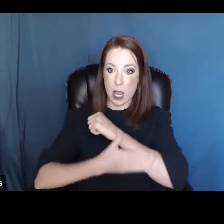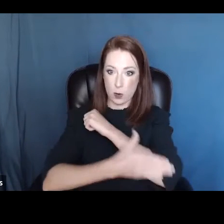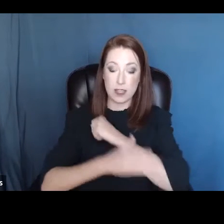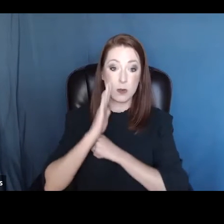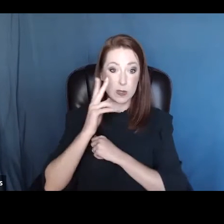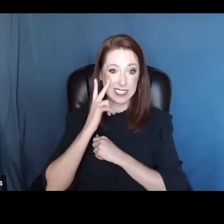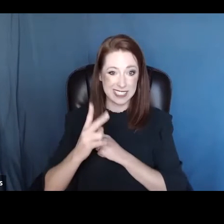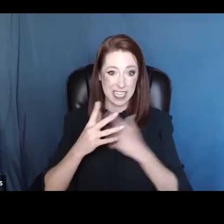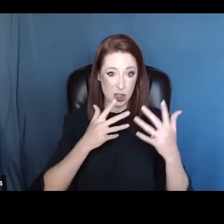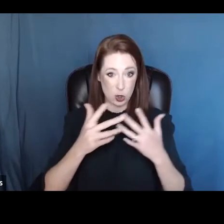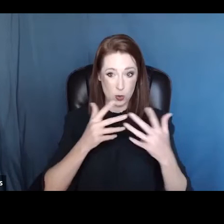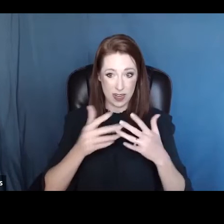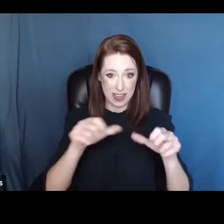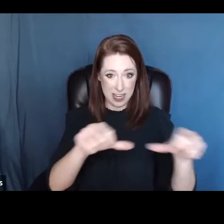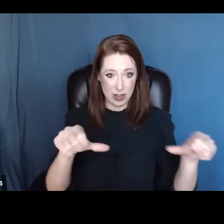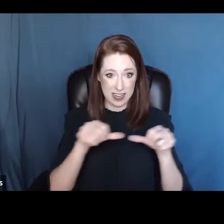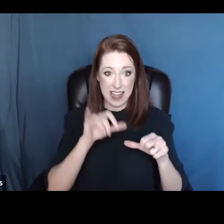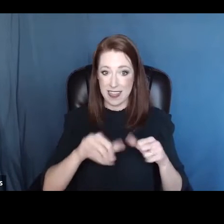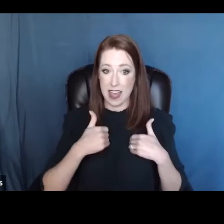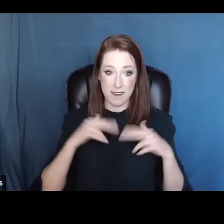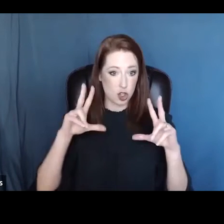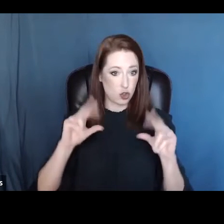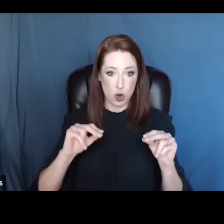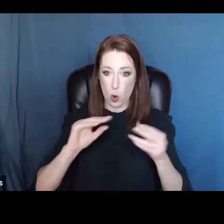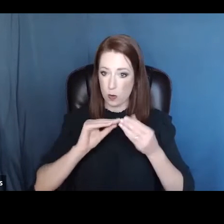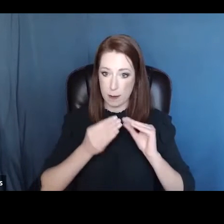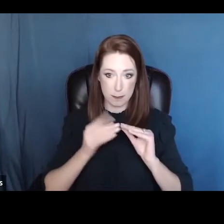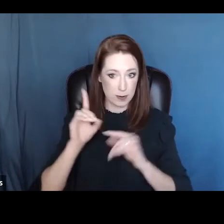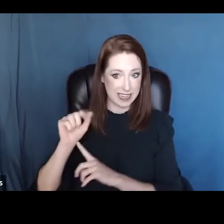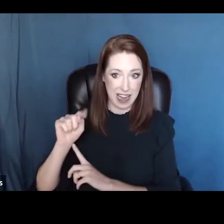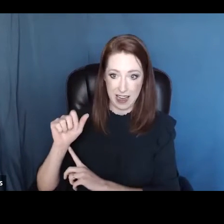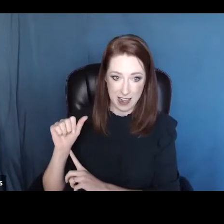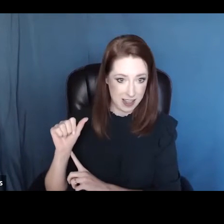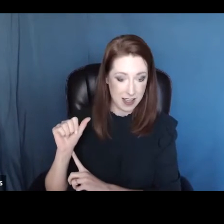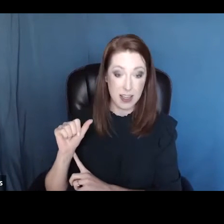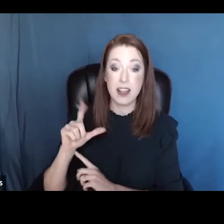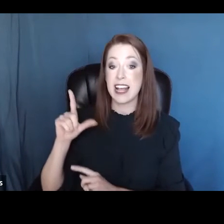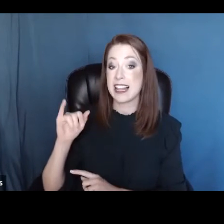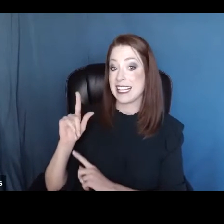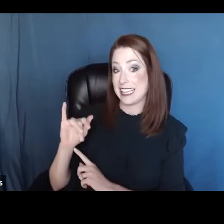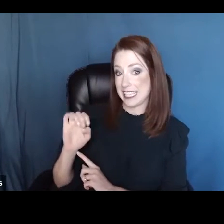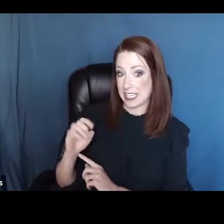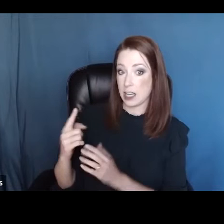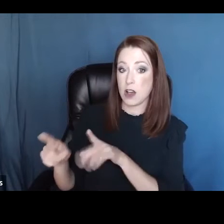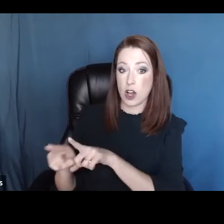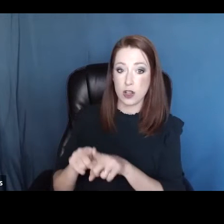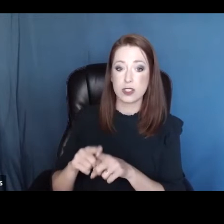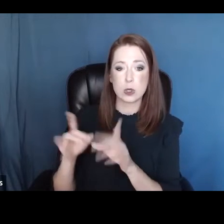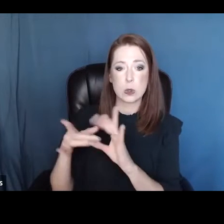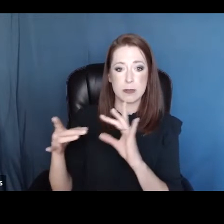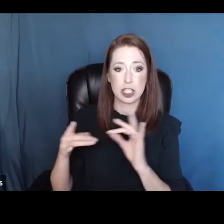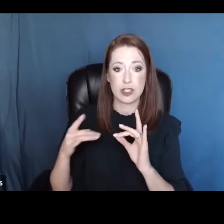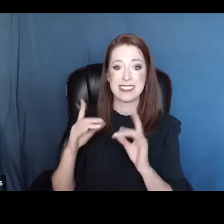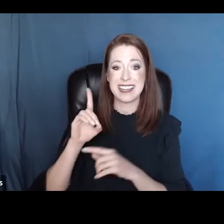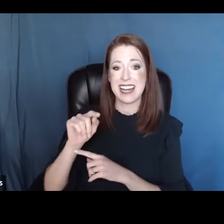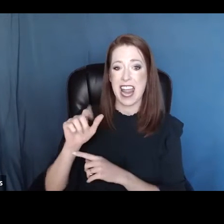out areas are areas with no data. As Lily also mentioned, limitations in data